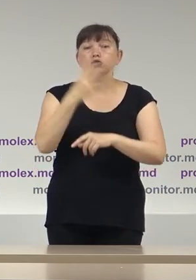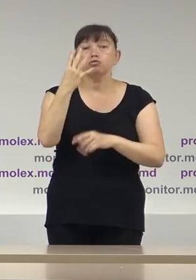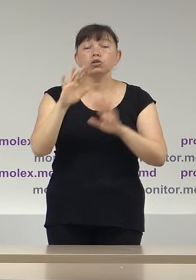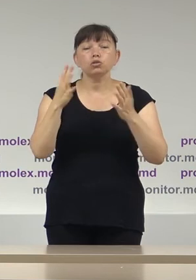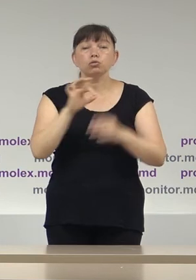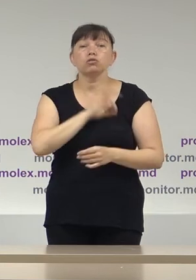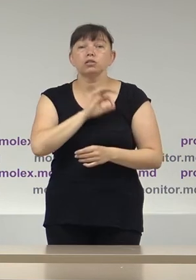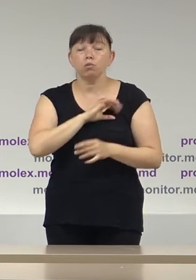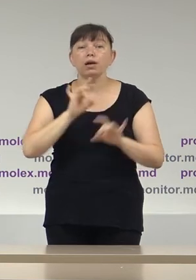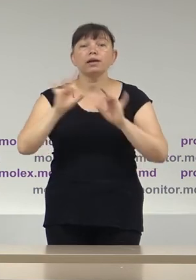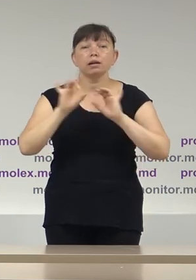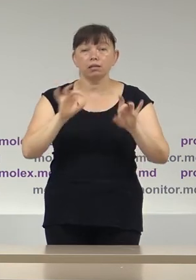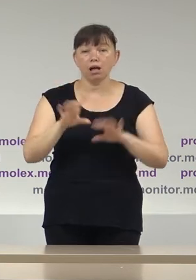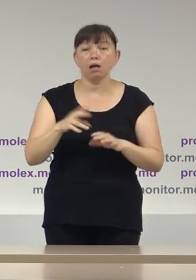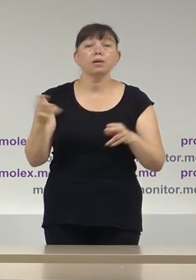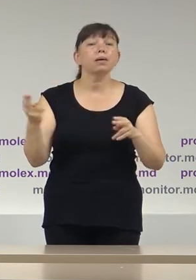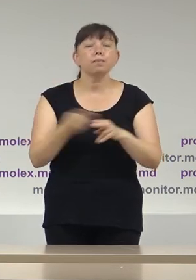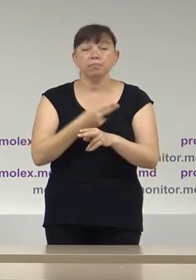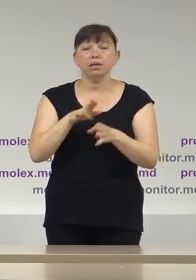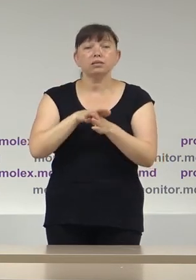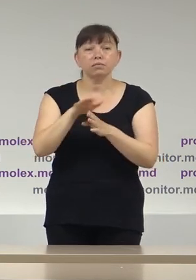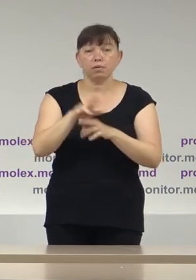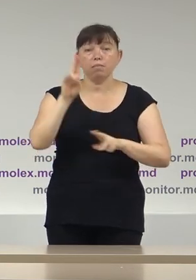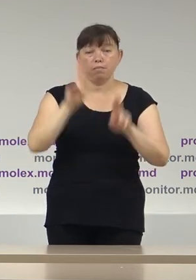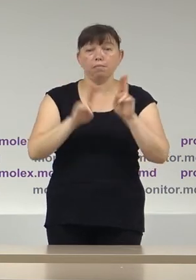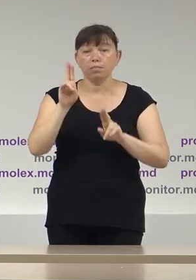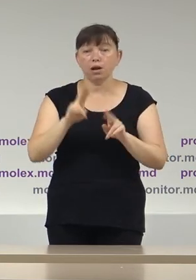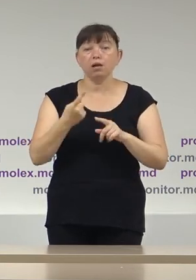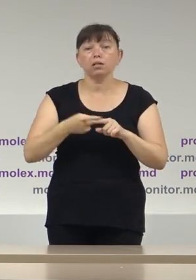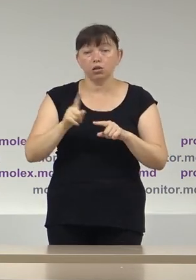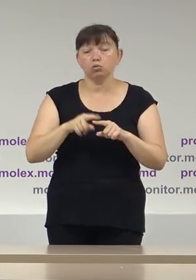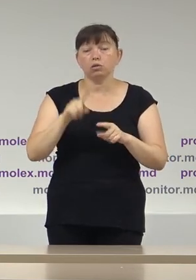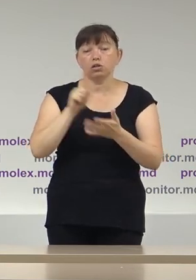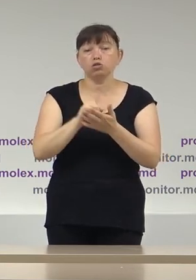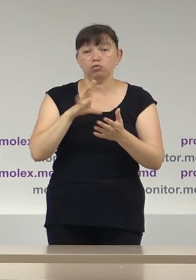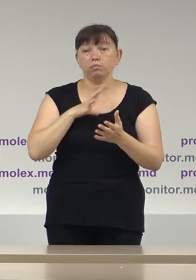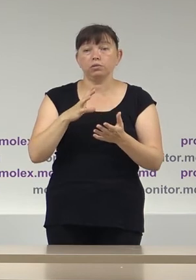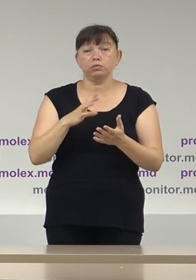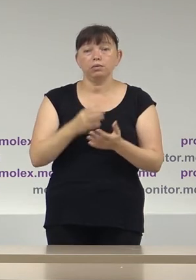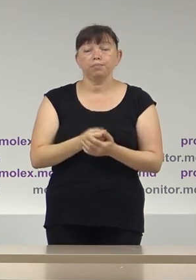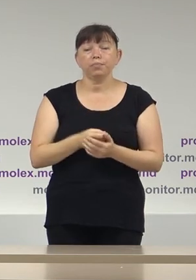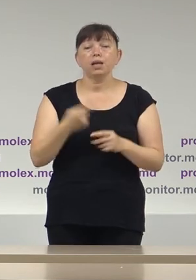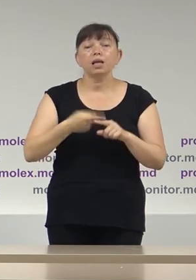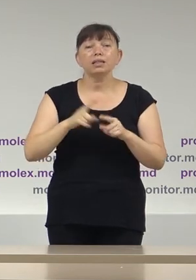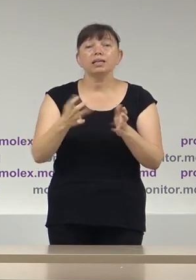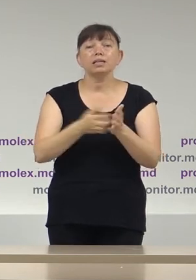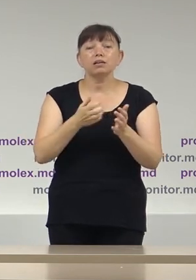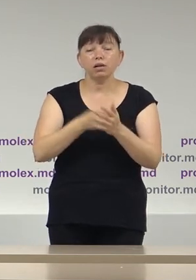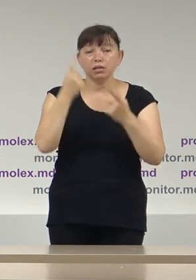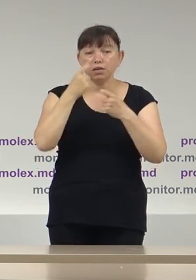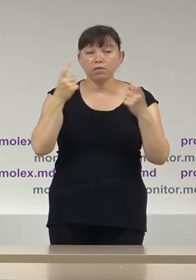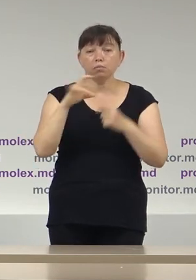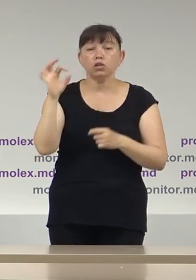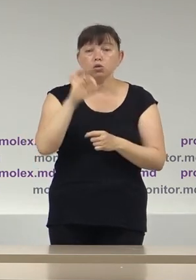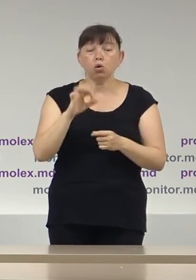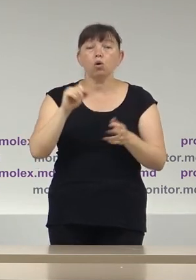12%. Promo-LEX also found at least 4 cases of using electoral advertising without complying